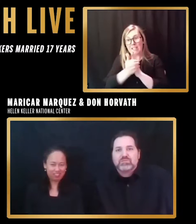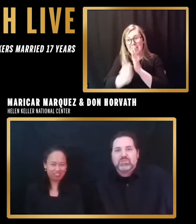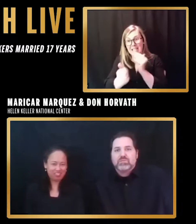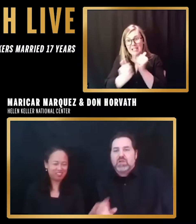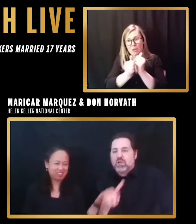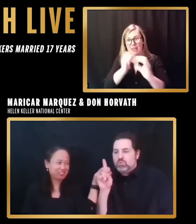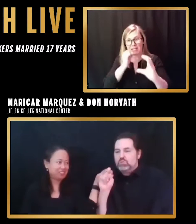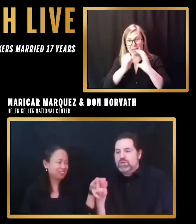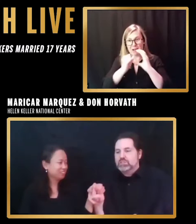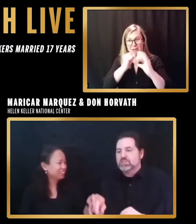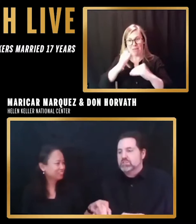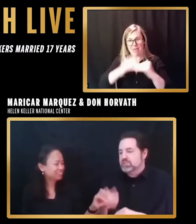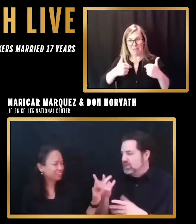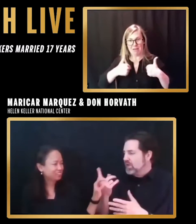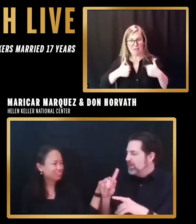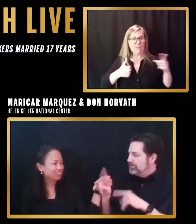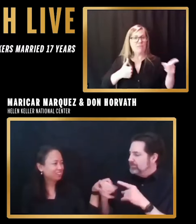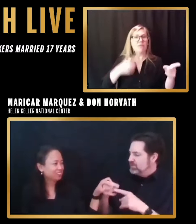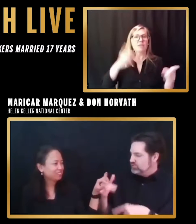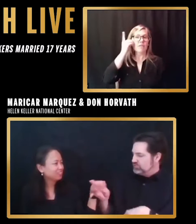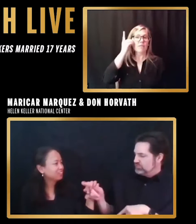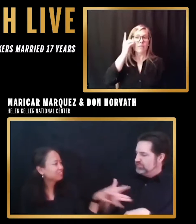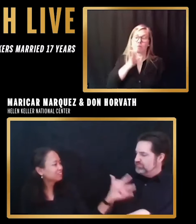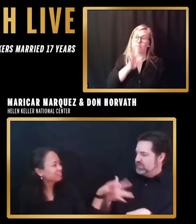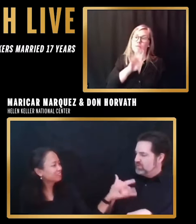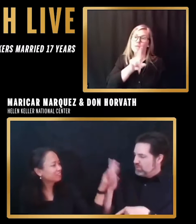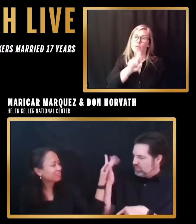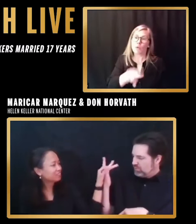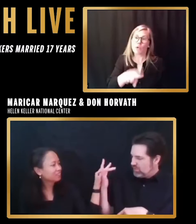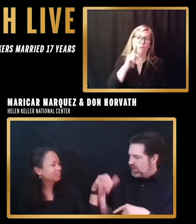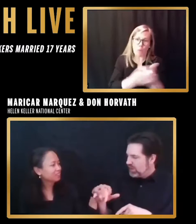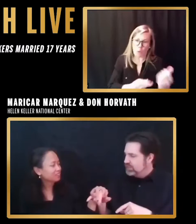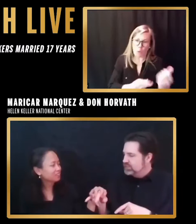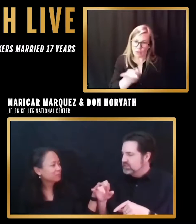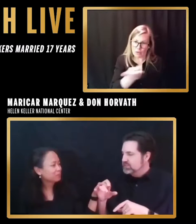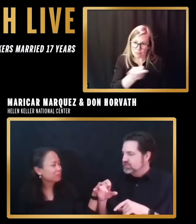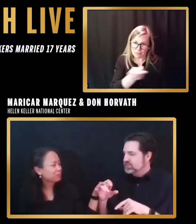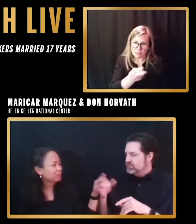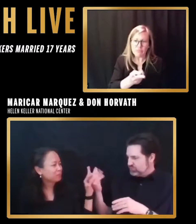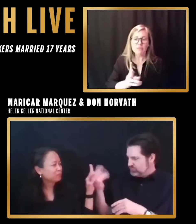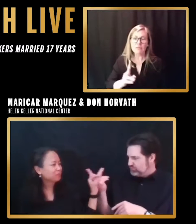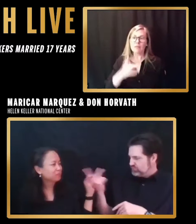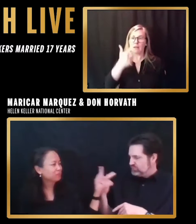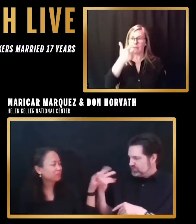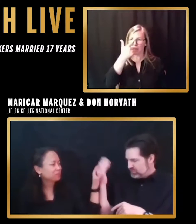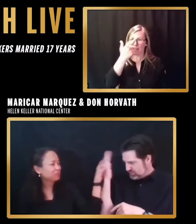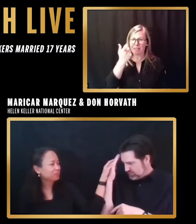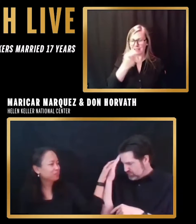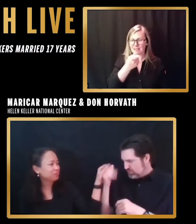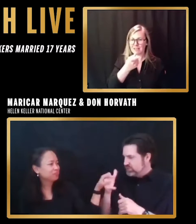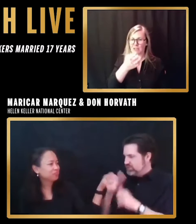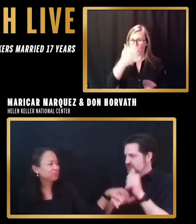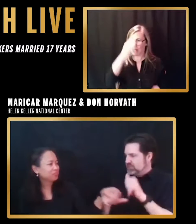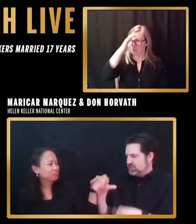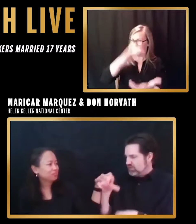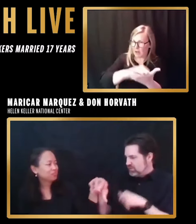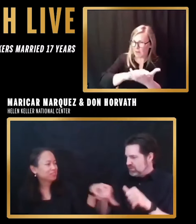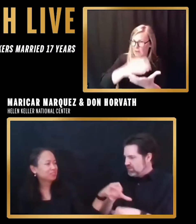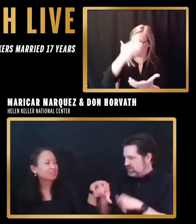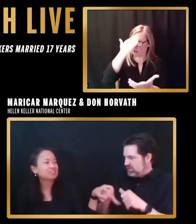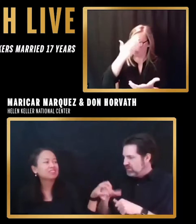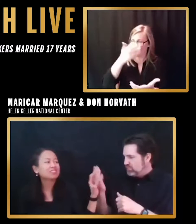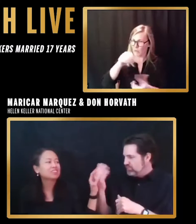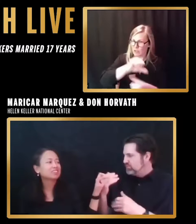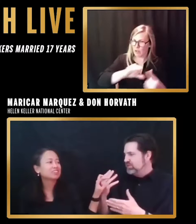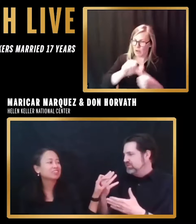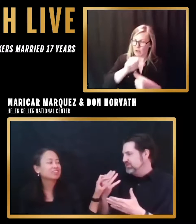both of you about that. Do you feel like because of obviously how well you know each other as a married couple for the last 17 years,